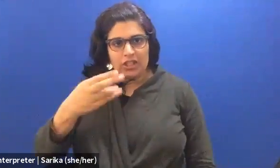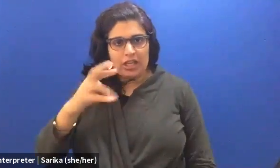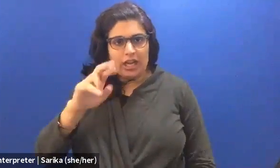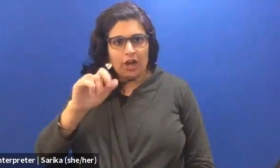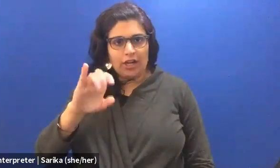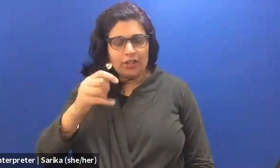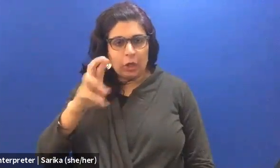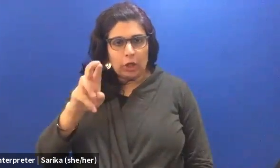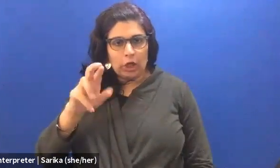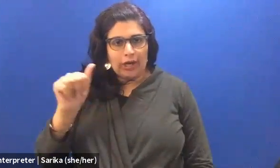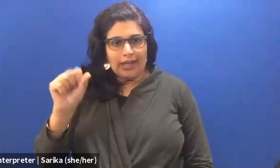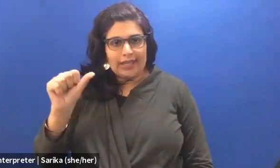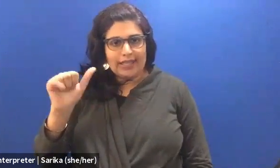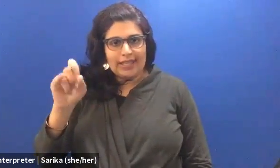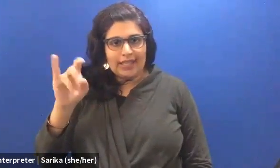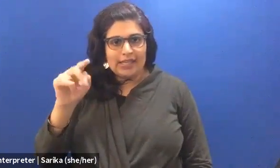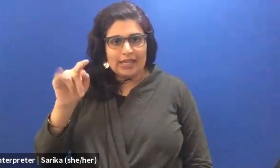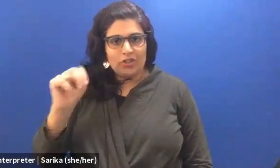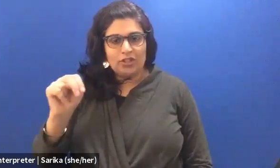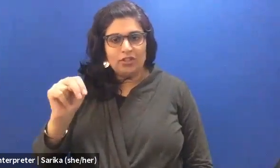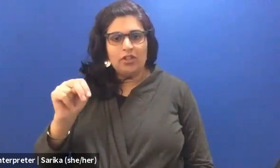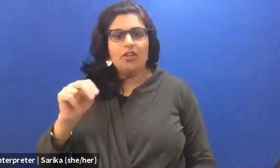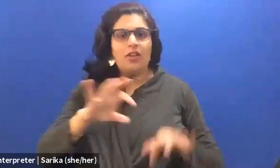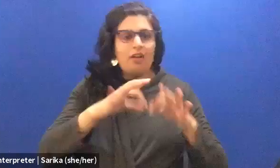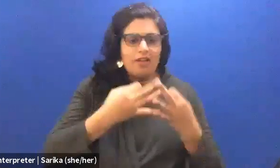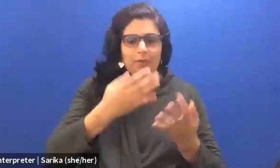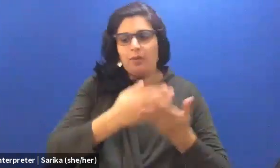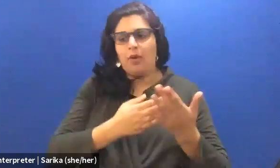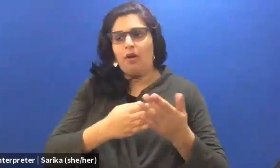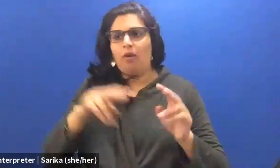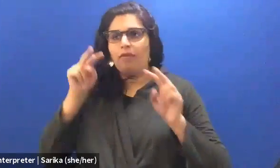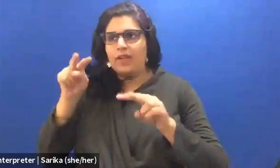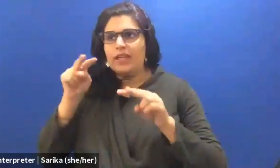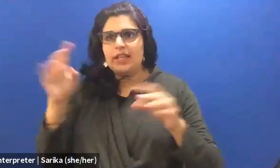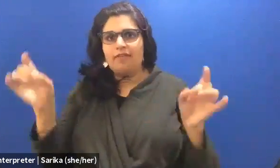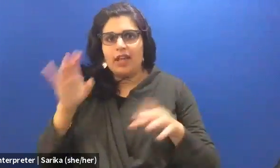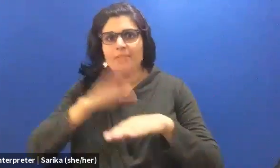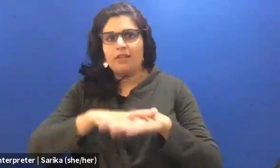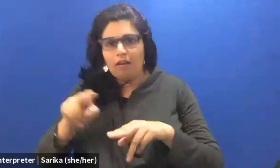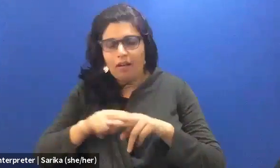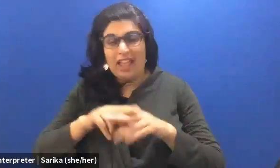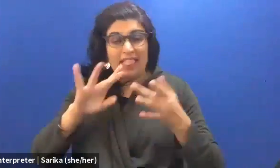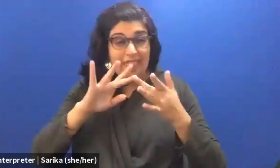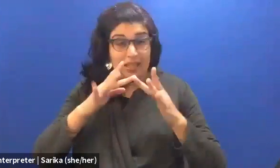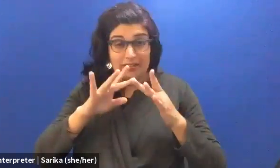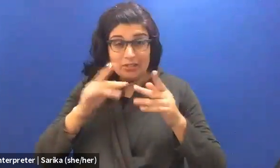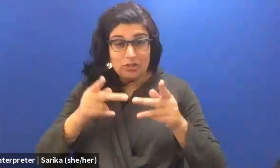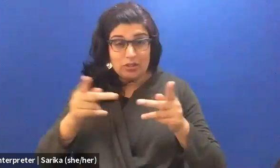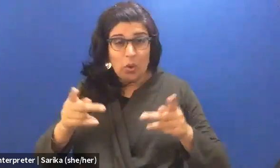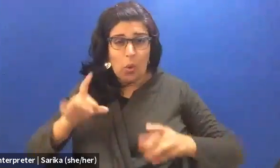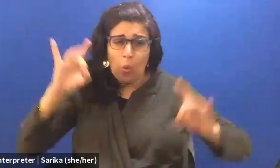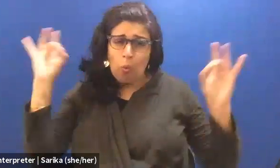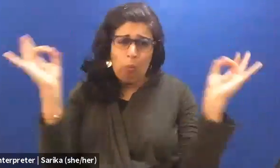and facing violence on the train, on the street, at home. And then that digital space, man, that can